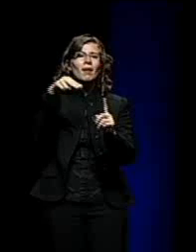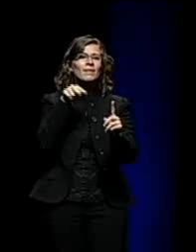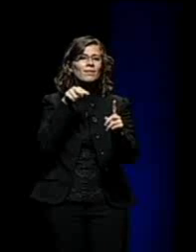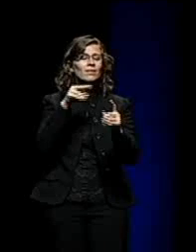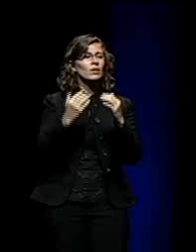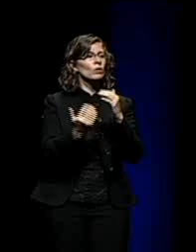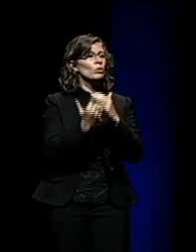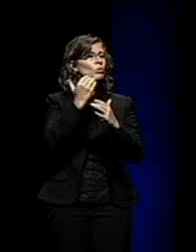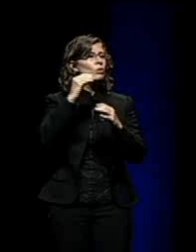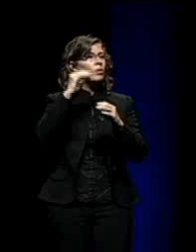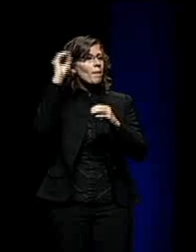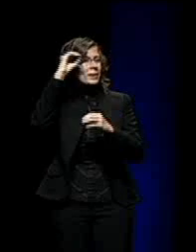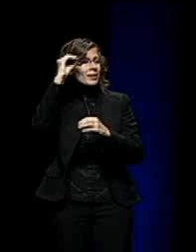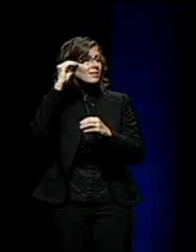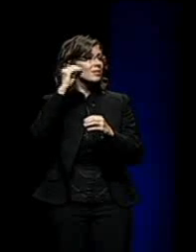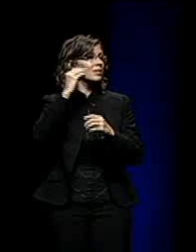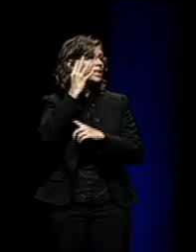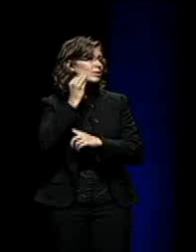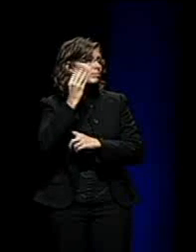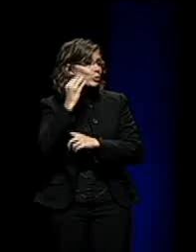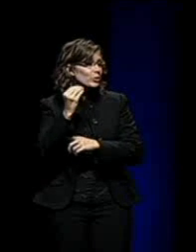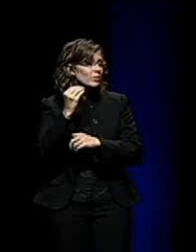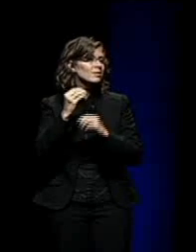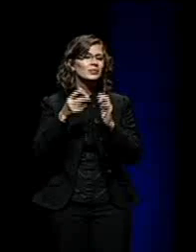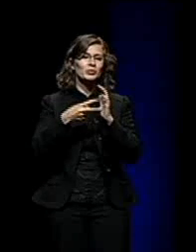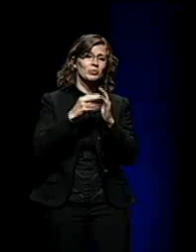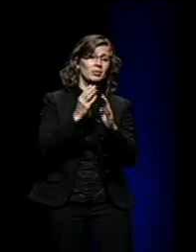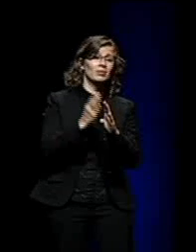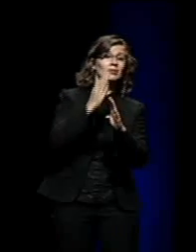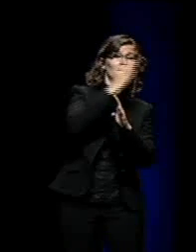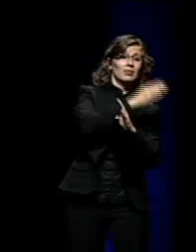the mix. So no, we were not involved in the previous examination at all.